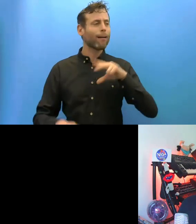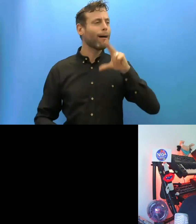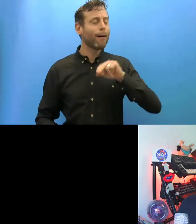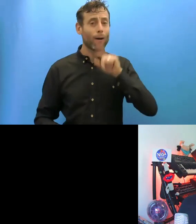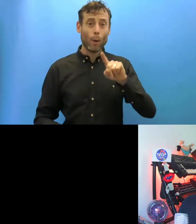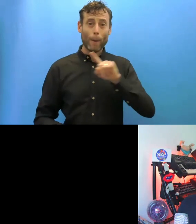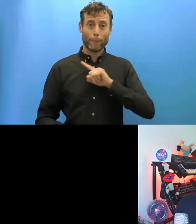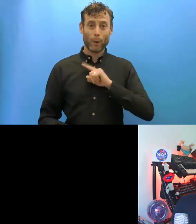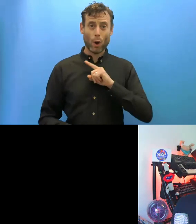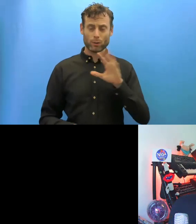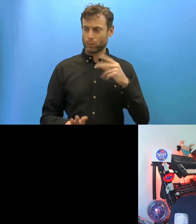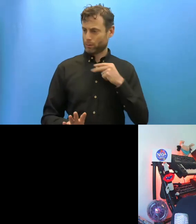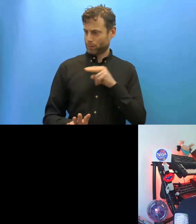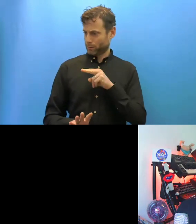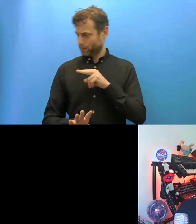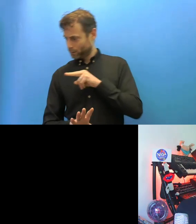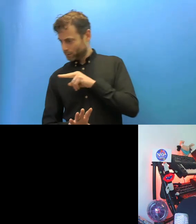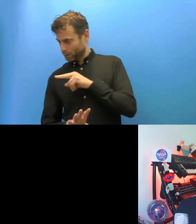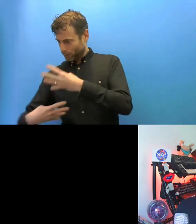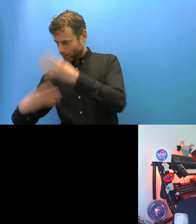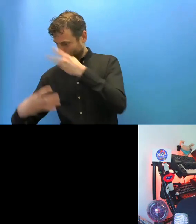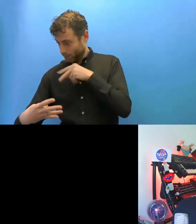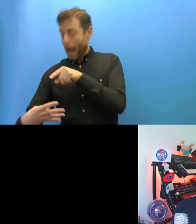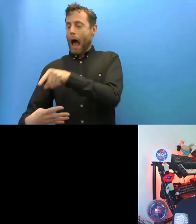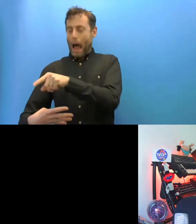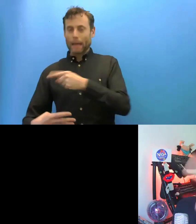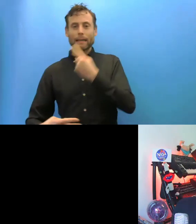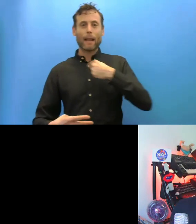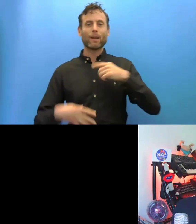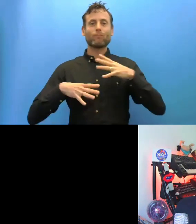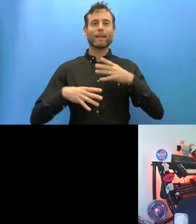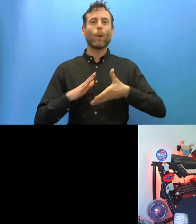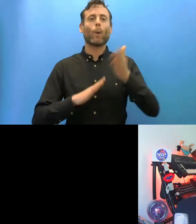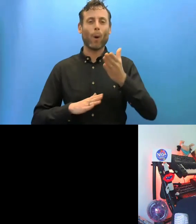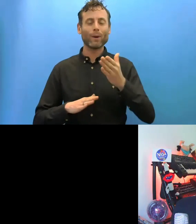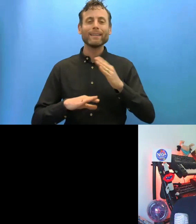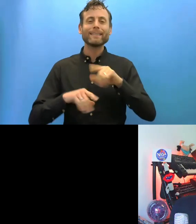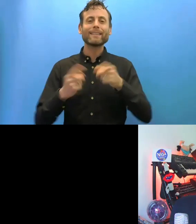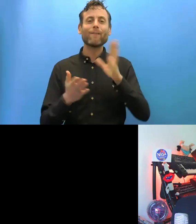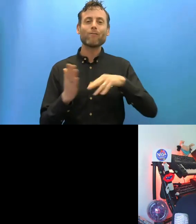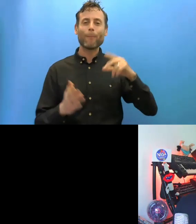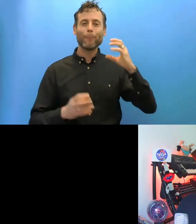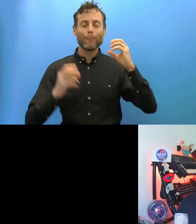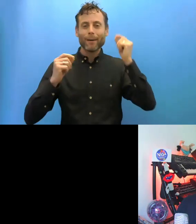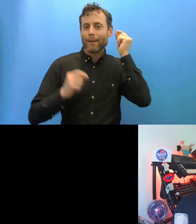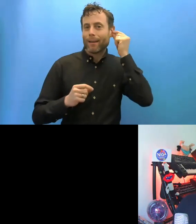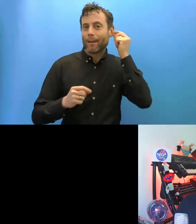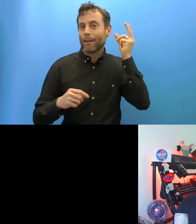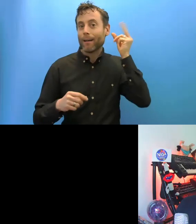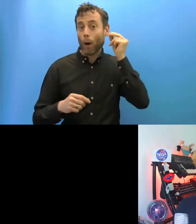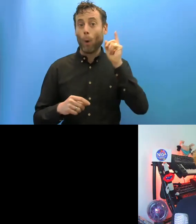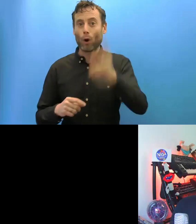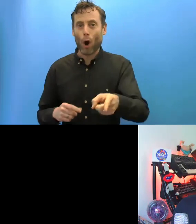would be if I had it shouted in my ear. But anyway, it's like I'm reading auto cue from the millions of notes stuck all around my camera.